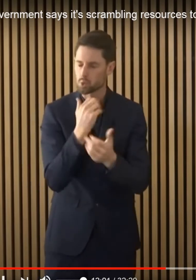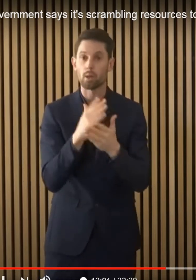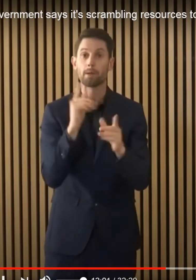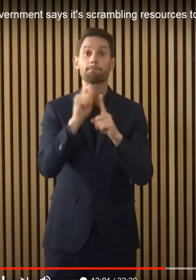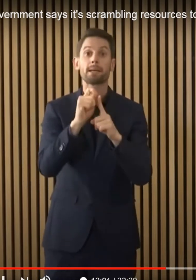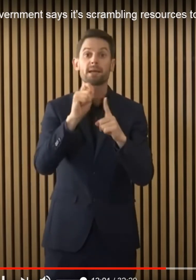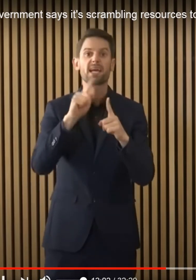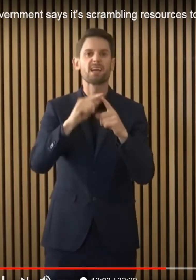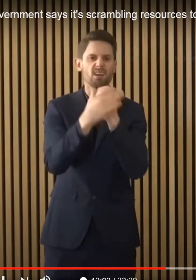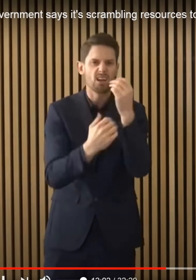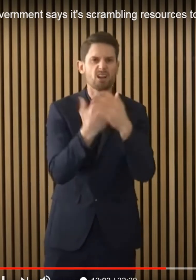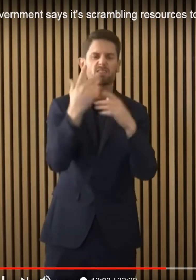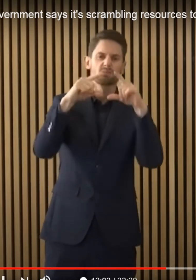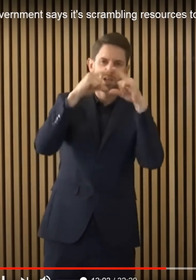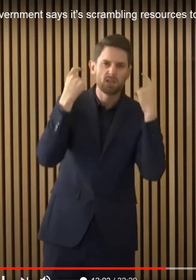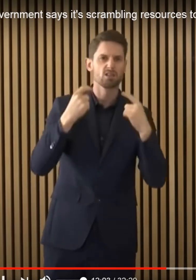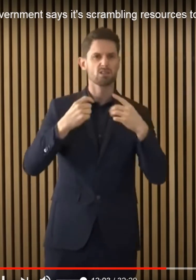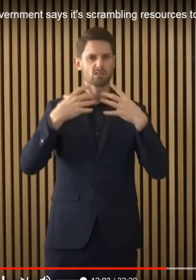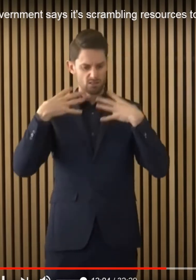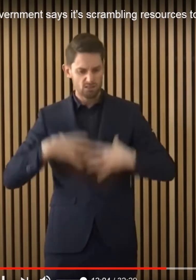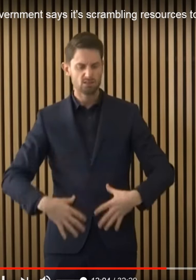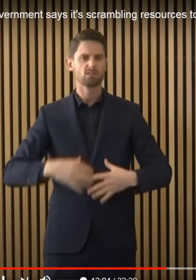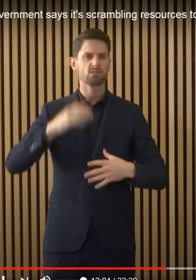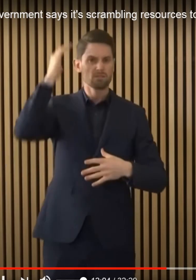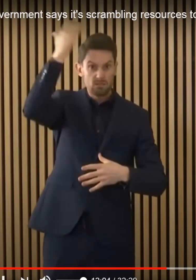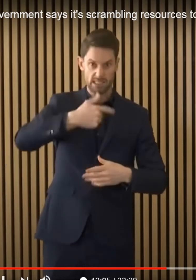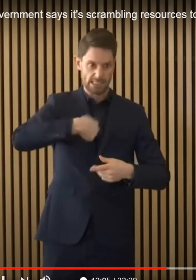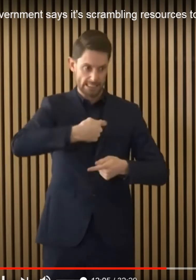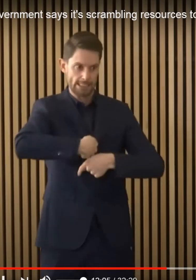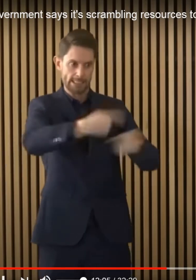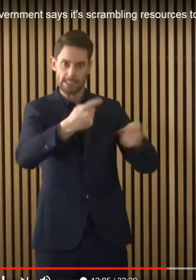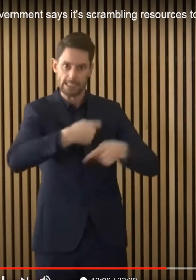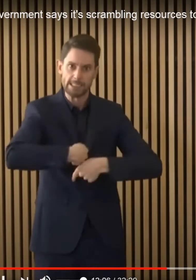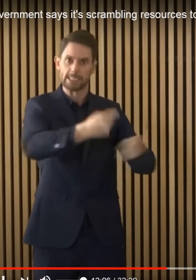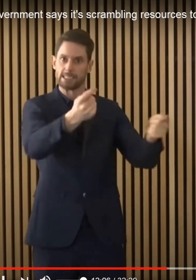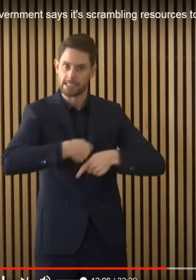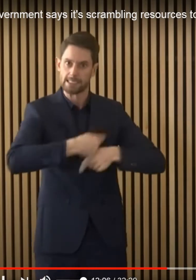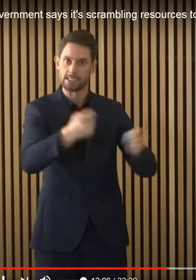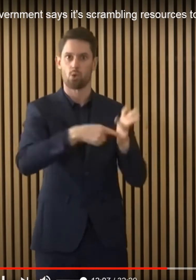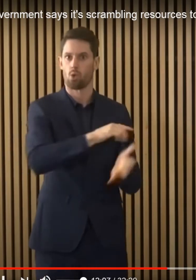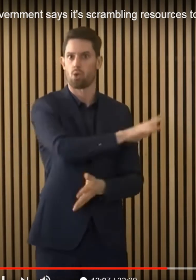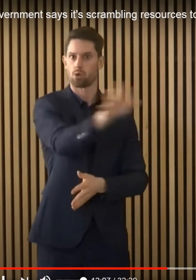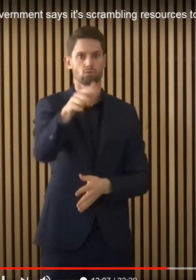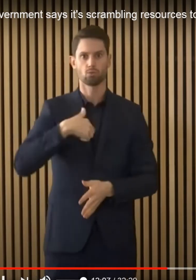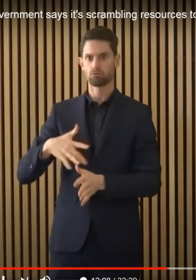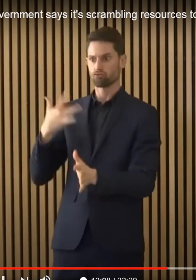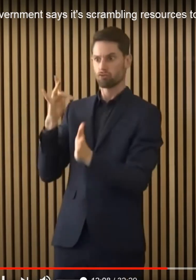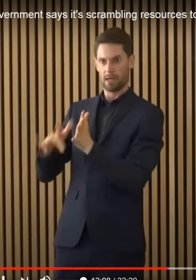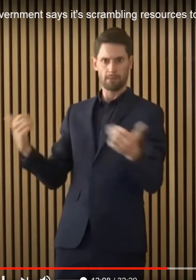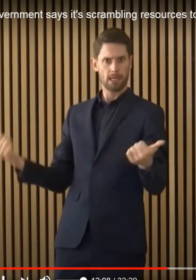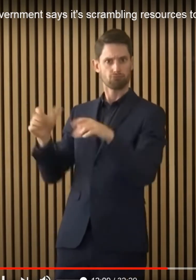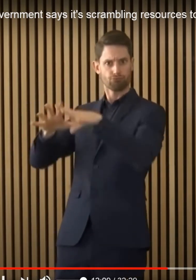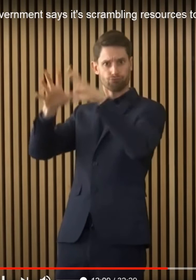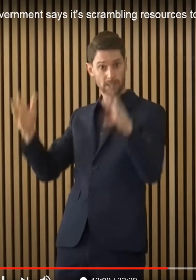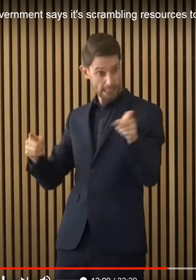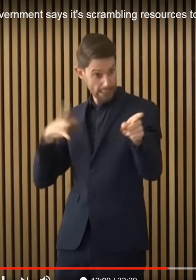that. We will make sure that we will get PPE out to the facilities where they